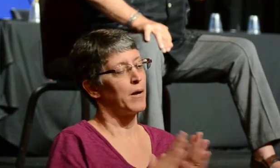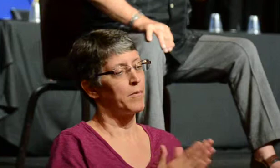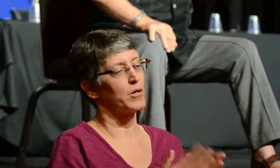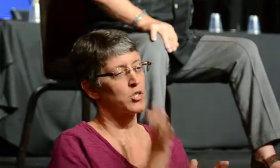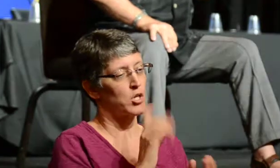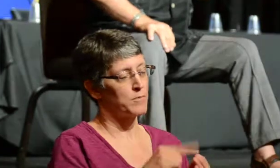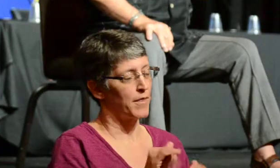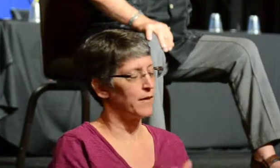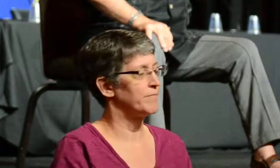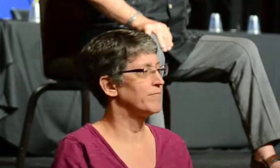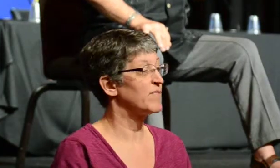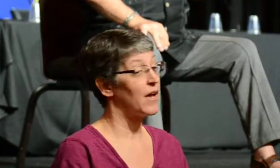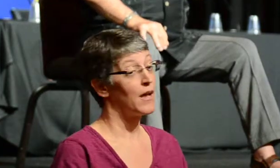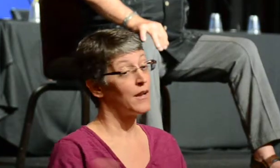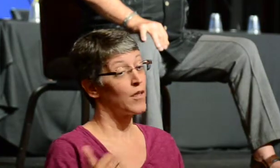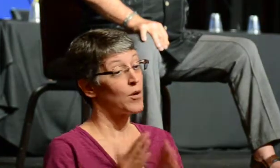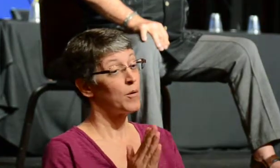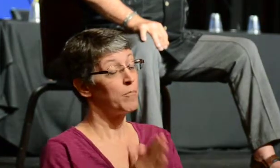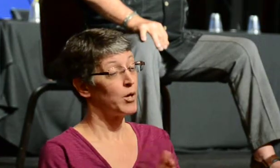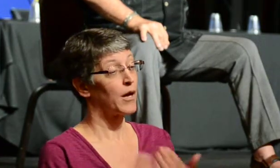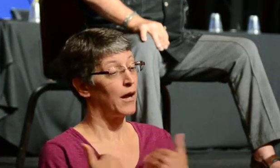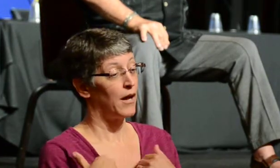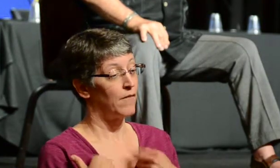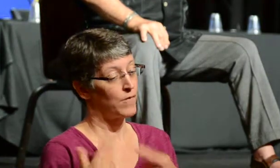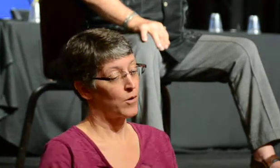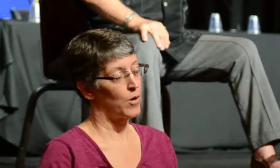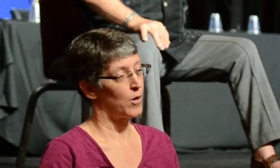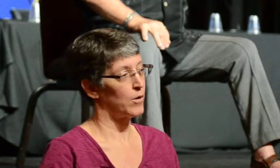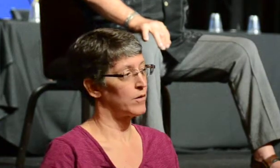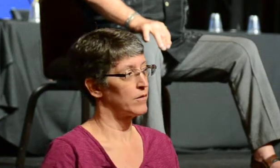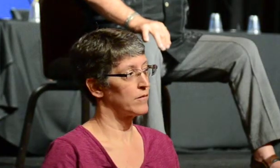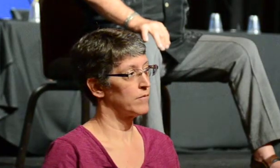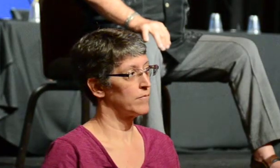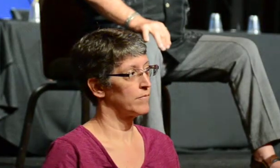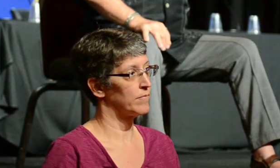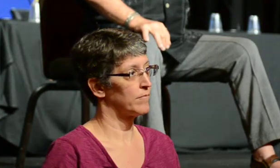that I have out there is called